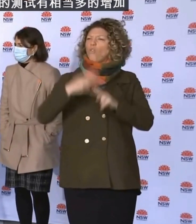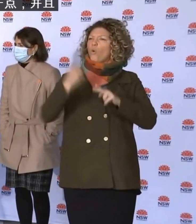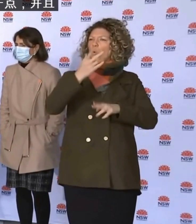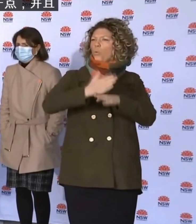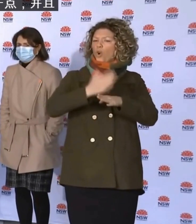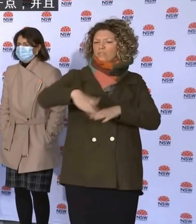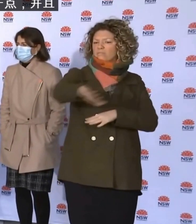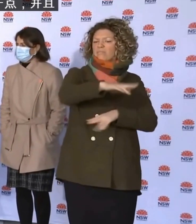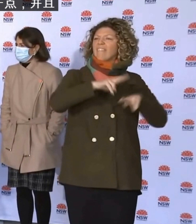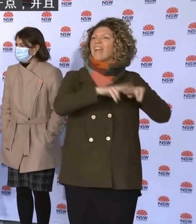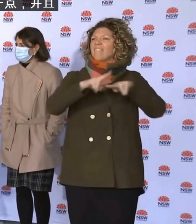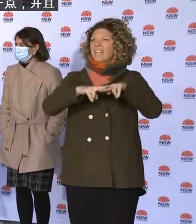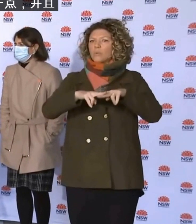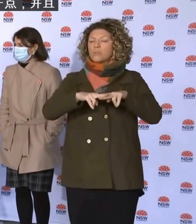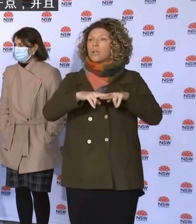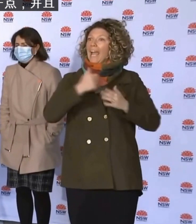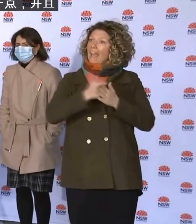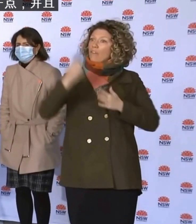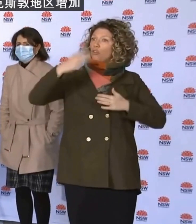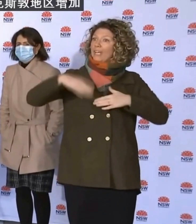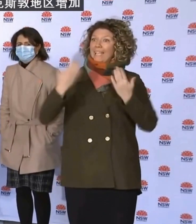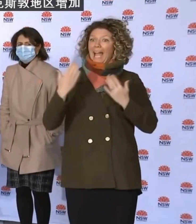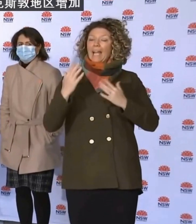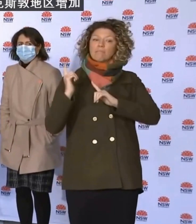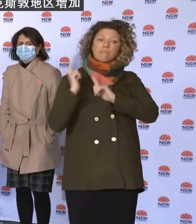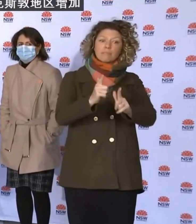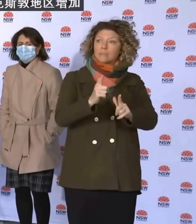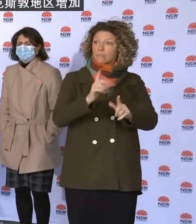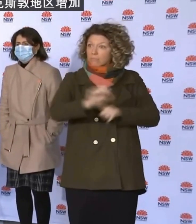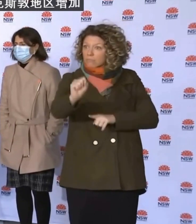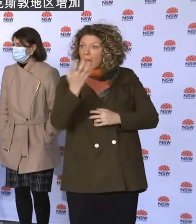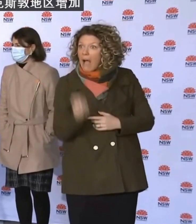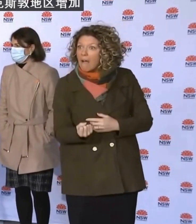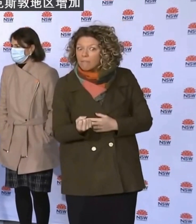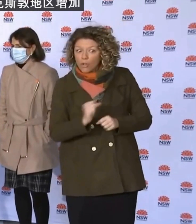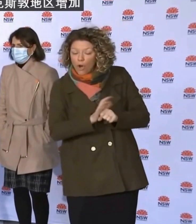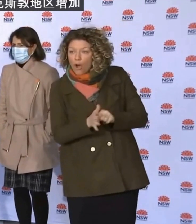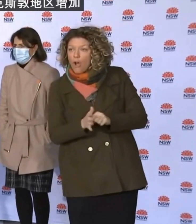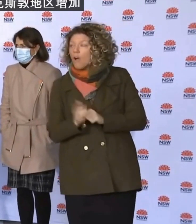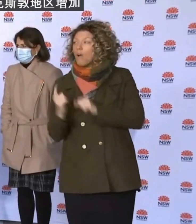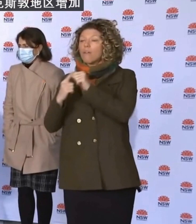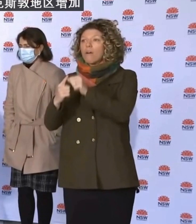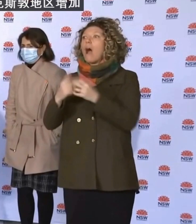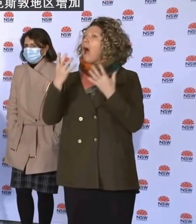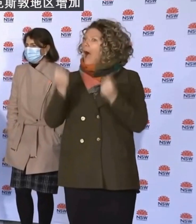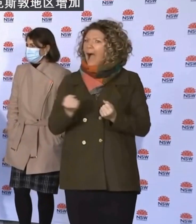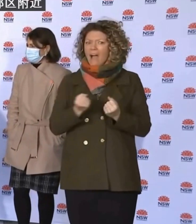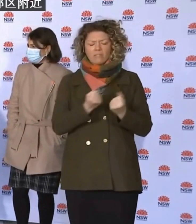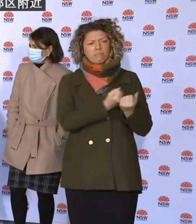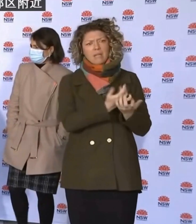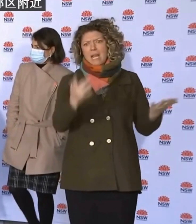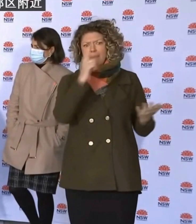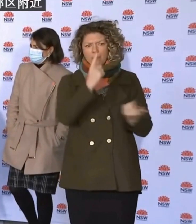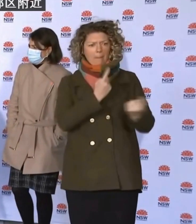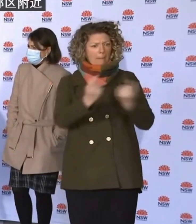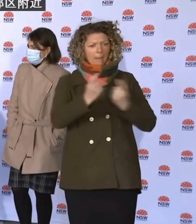Fairfield local government area. It's now pleasing to see that, and we'd like to see that increased in the adjacent Canterbury Bankstown area,